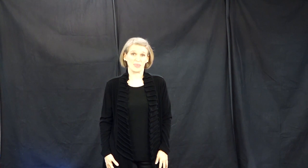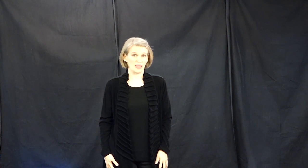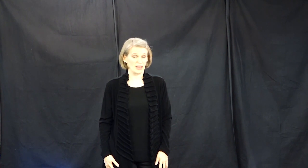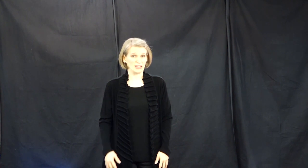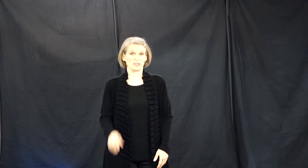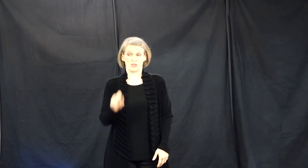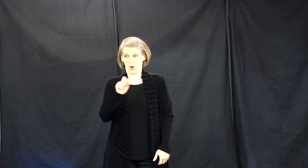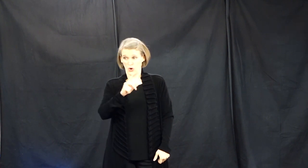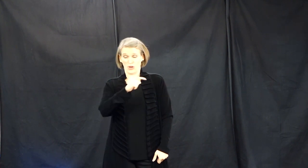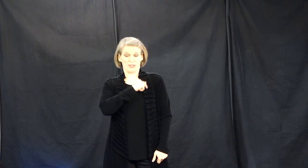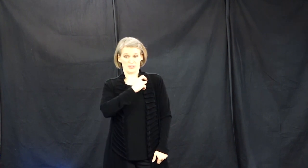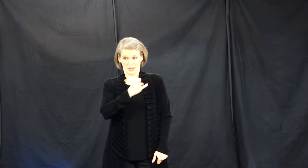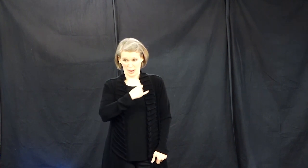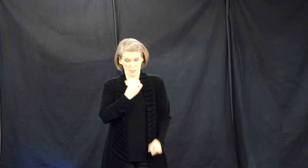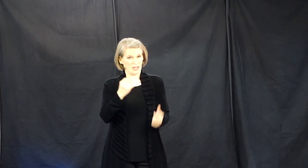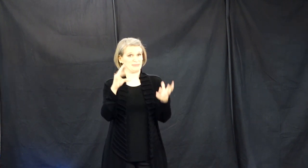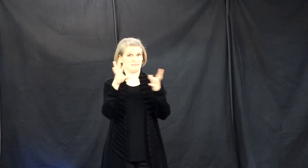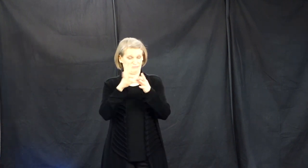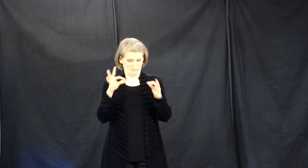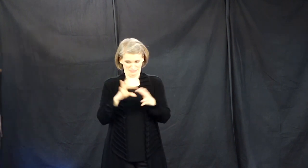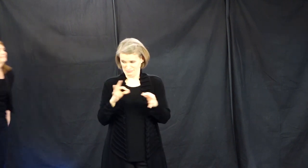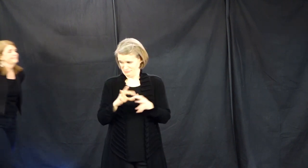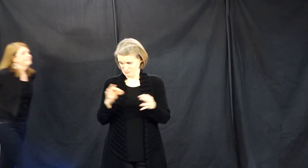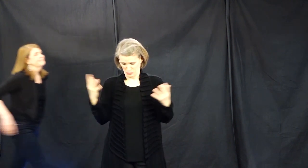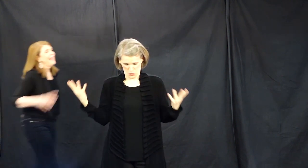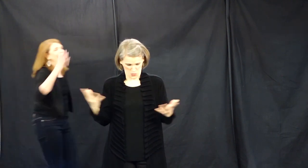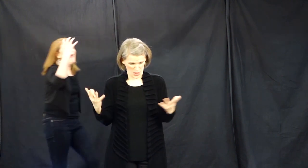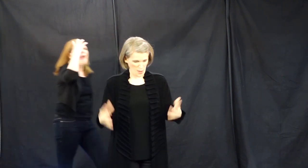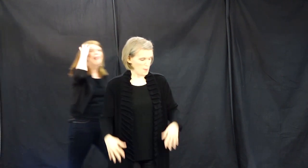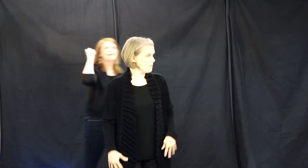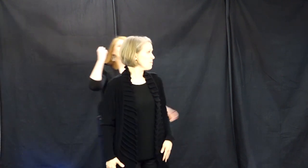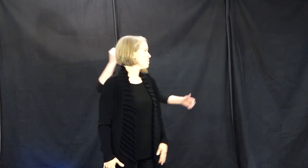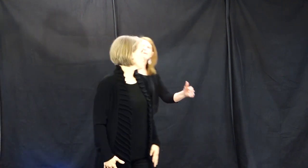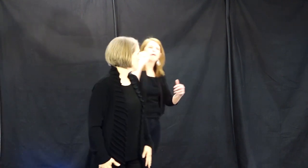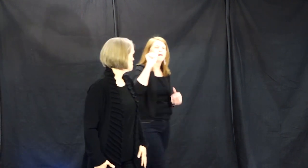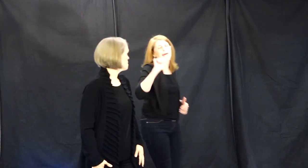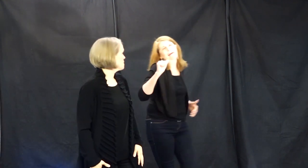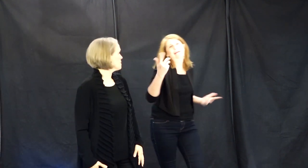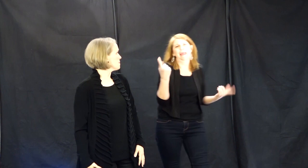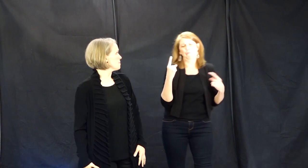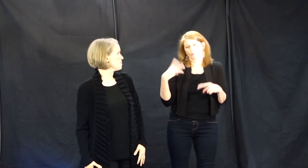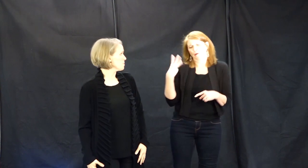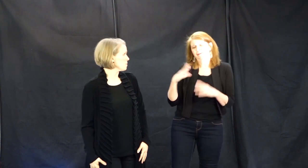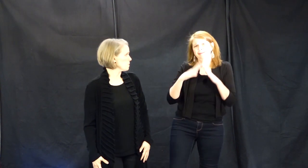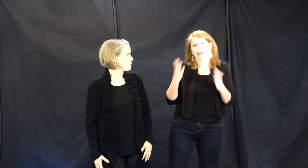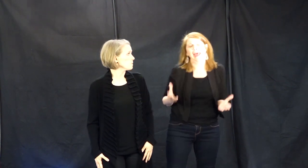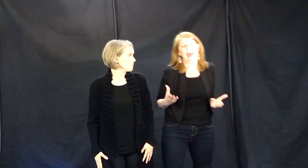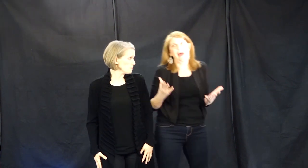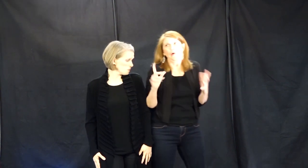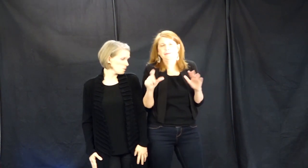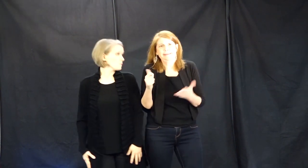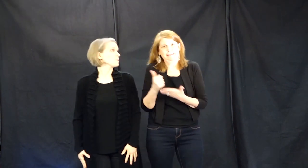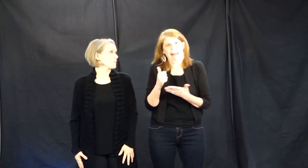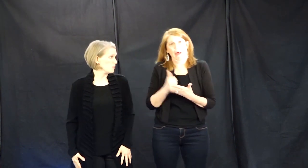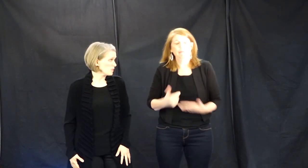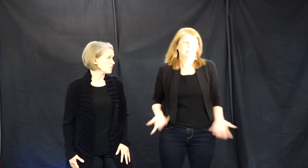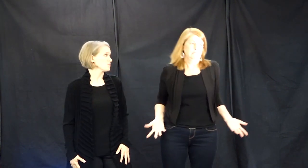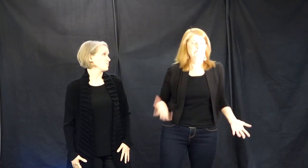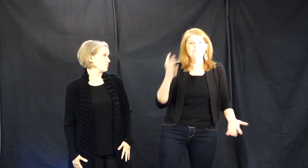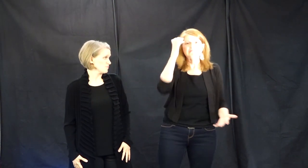Thomas claims Alexander was on Washington's doorstep one day in distress and disarray. Thomas claims Alexander said, I've nowhere else